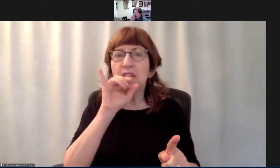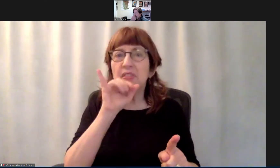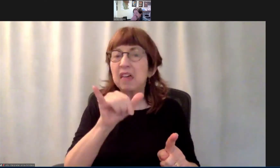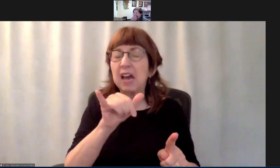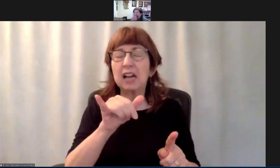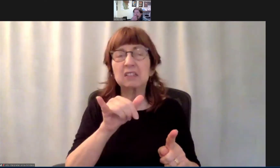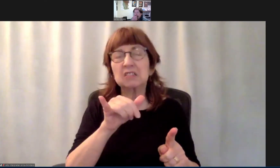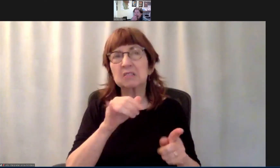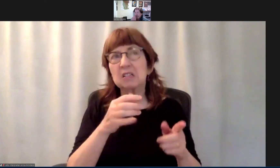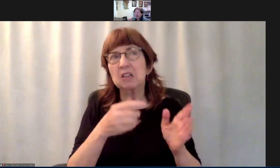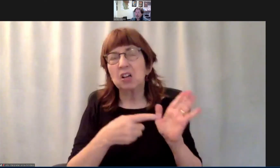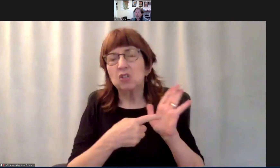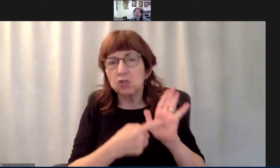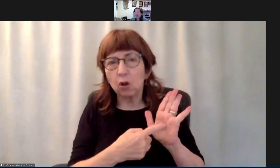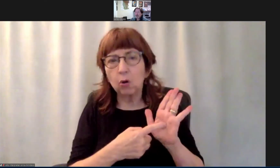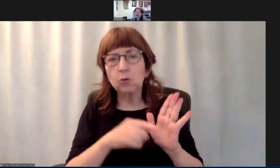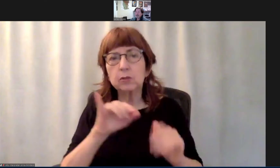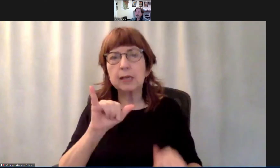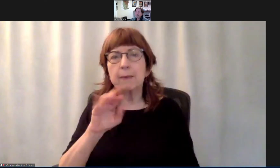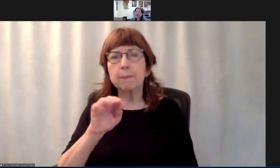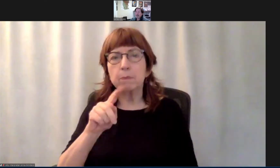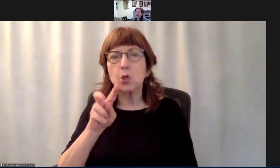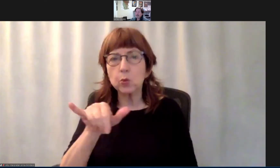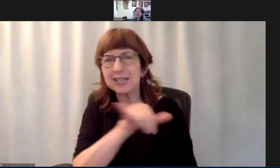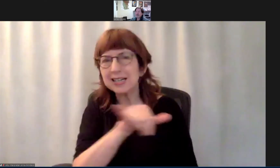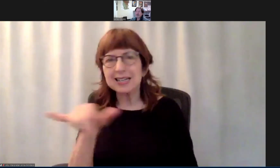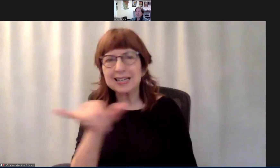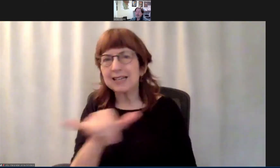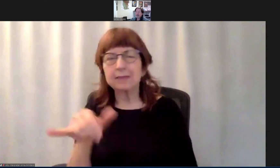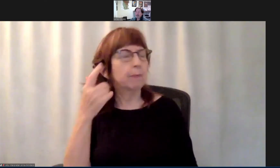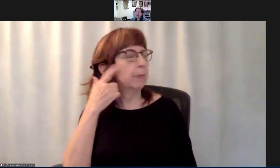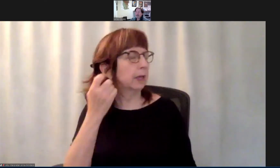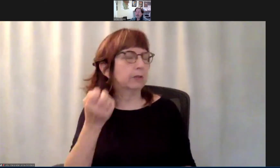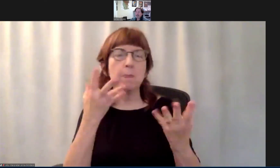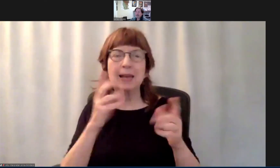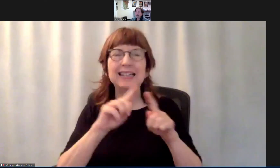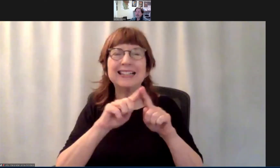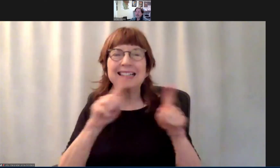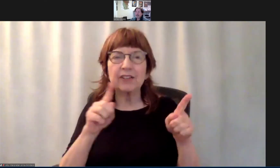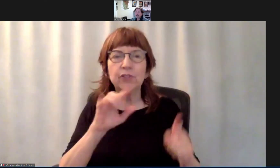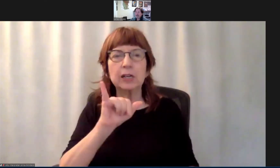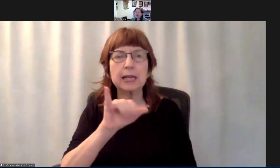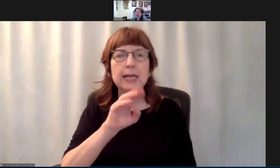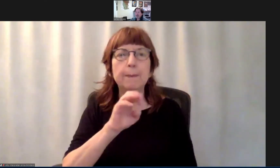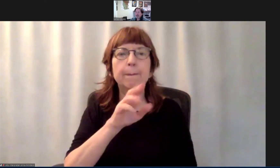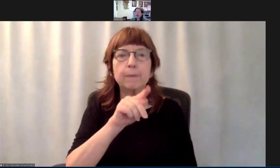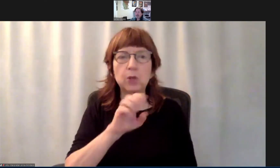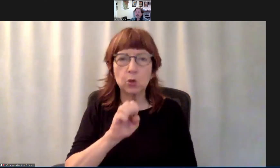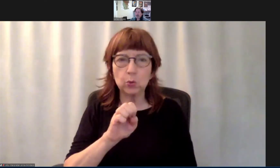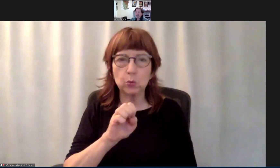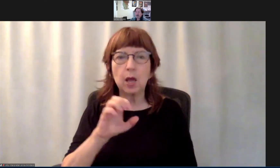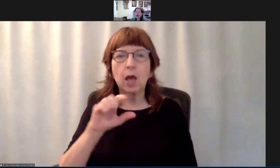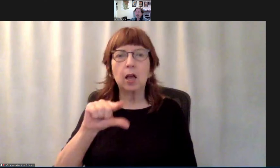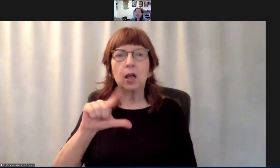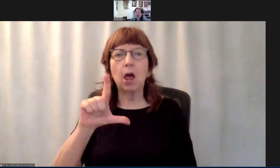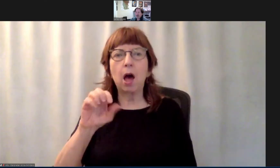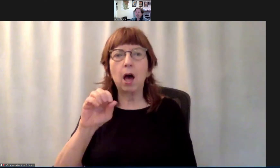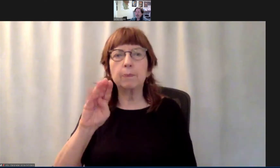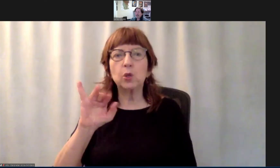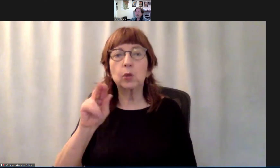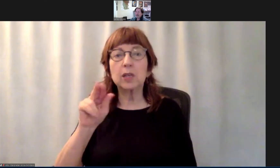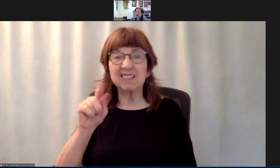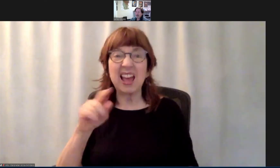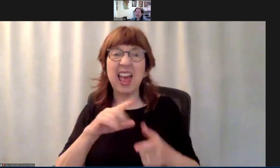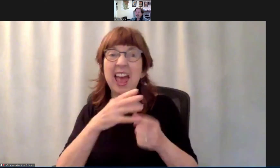or a true marker of immunity, because there are many different immune globulins and there's cellular immunity to account